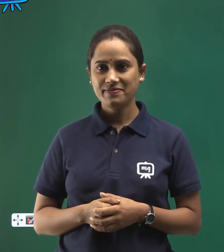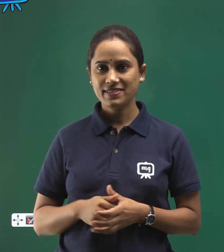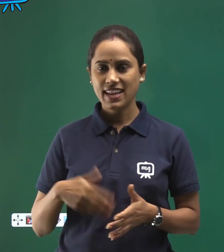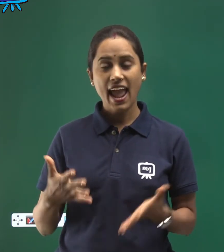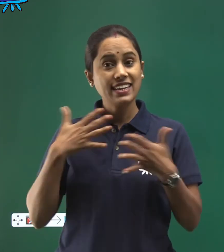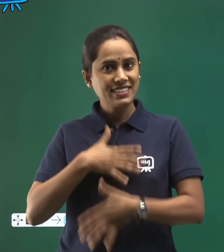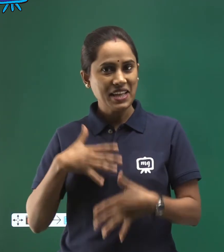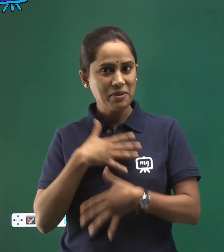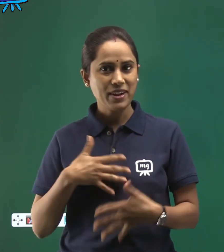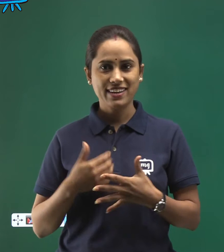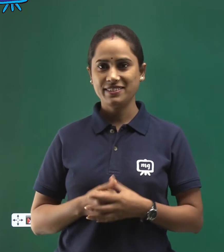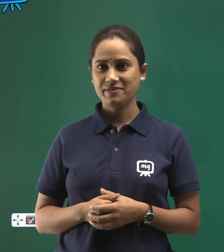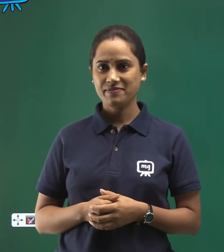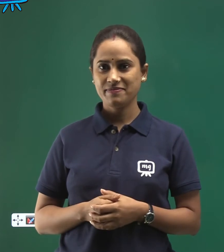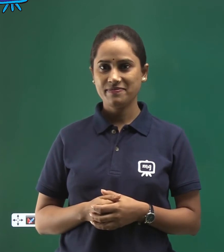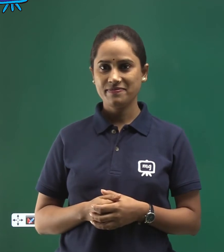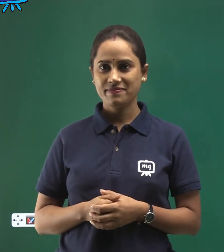and celebrate